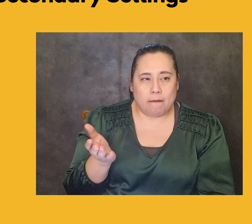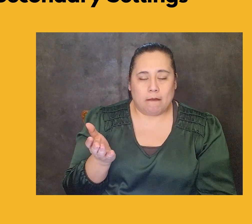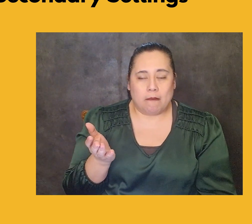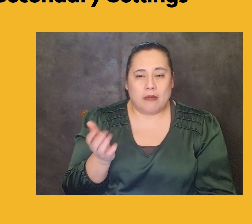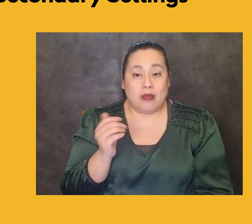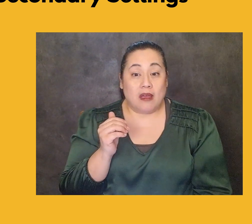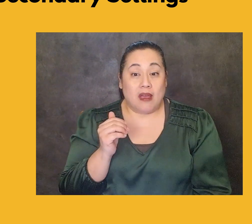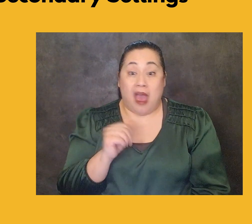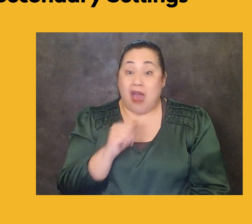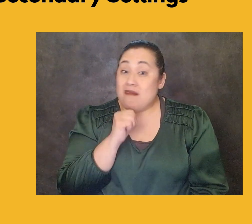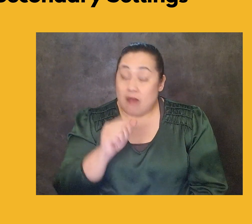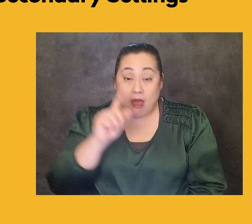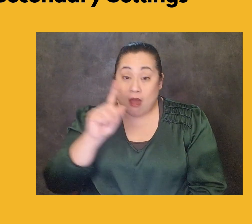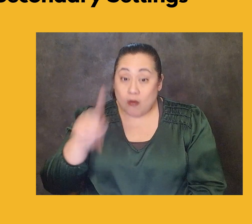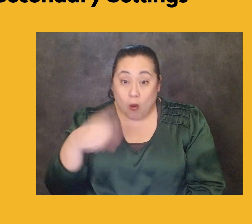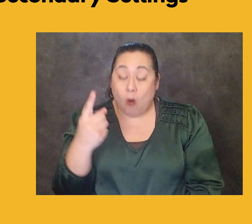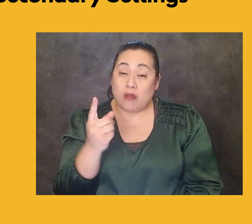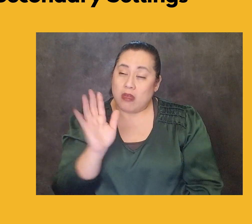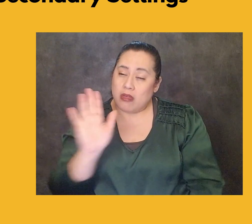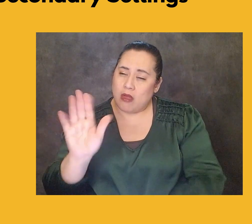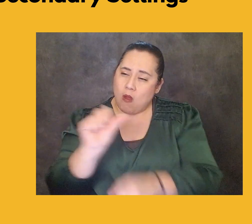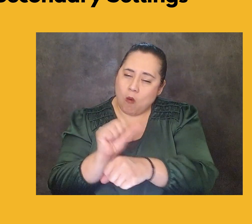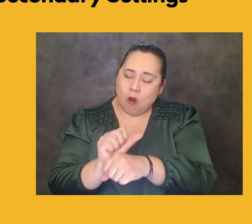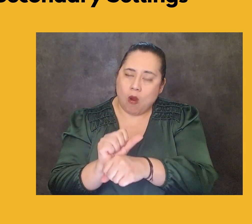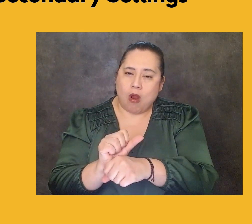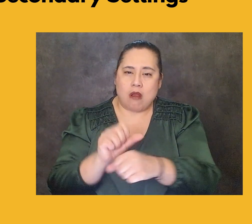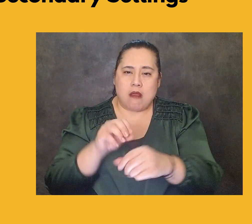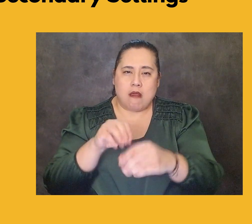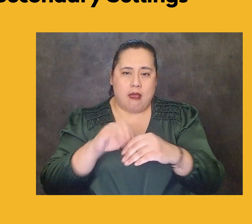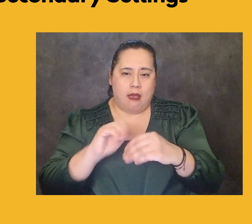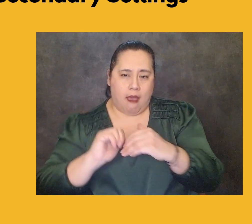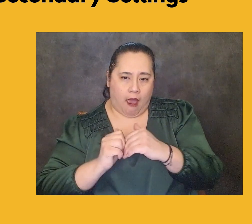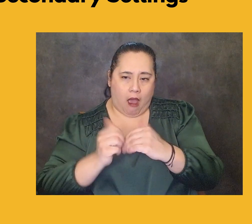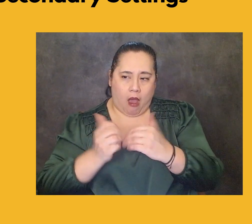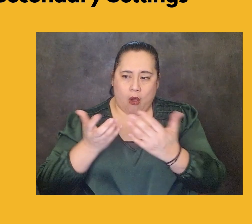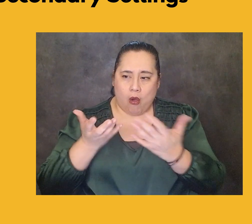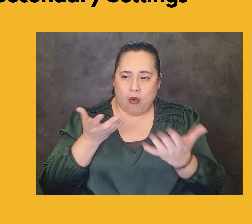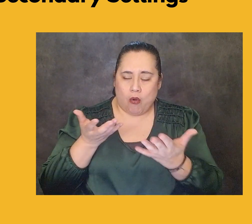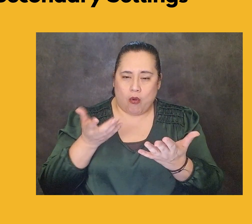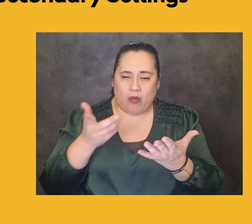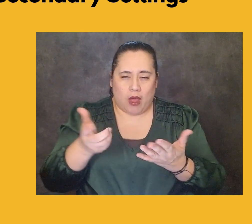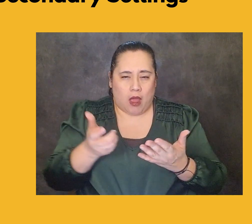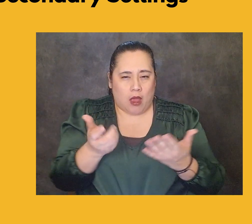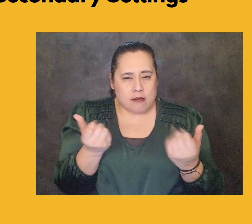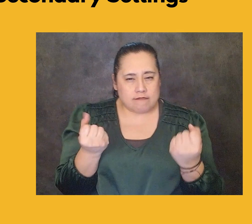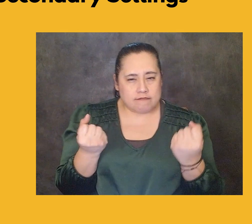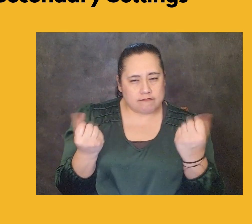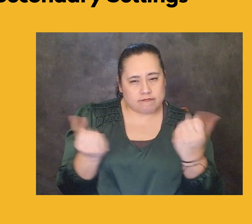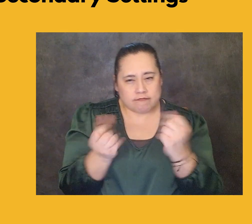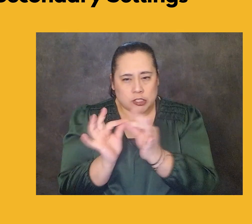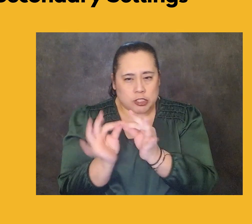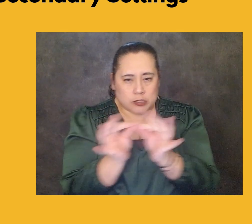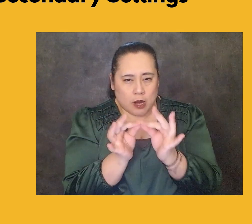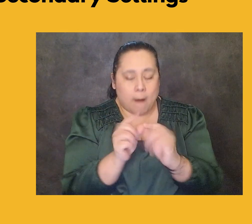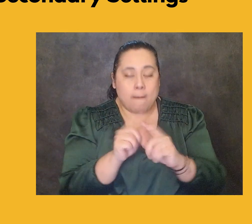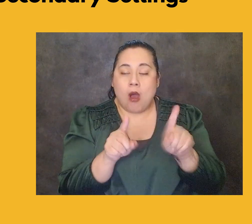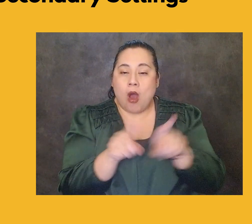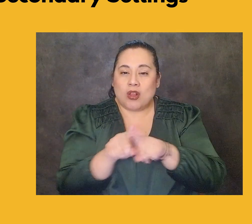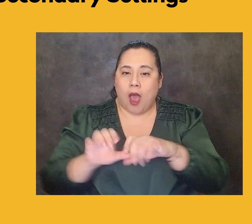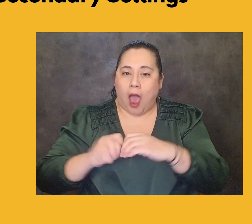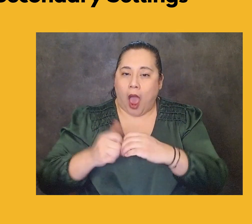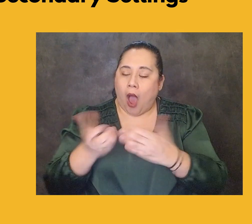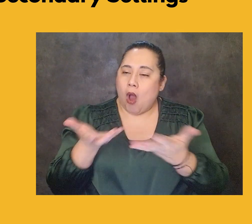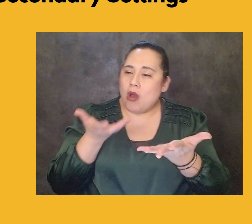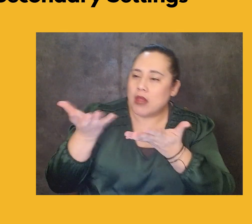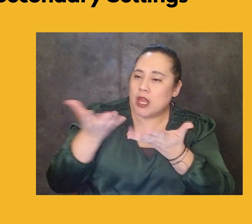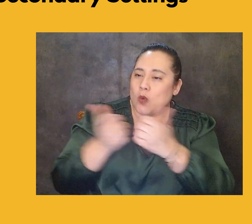And not only is it observing their work with how it is that they, produce an interpretation, but how they